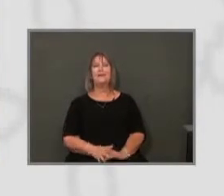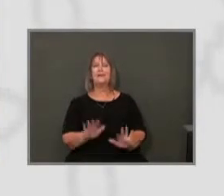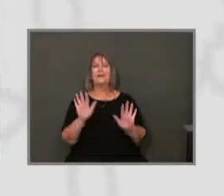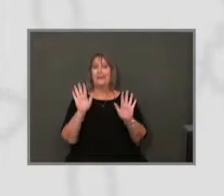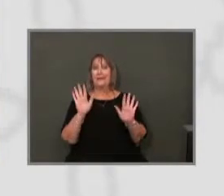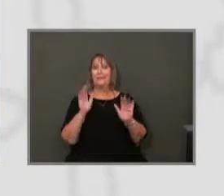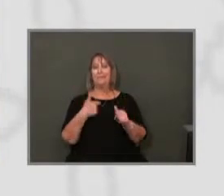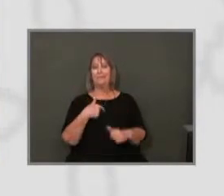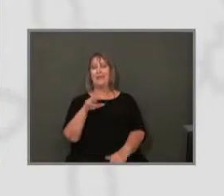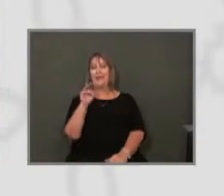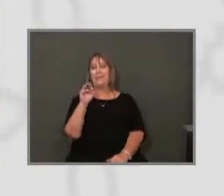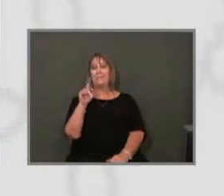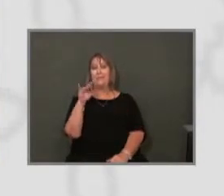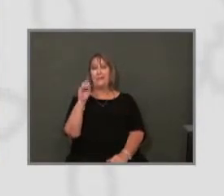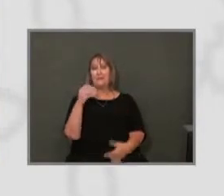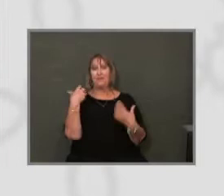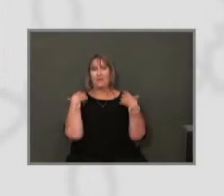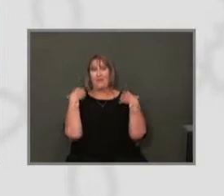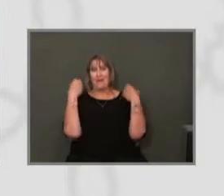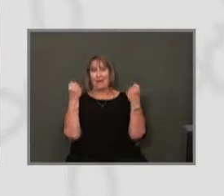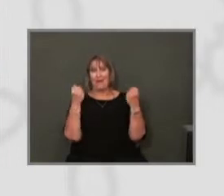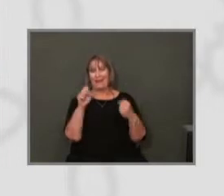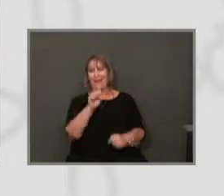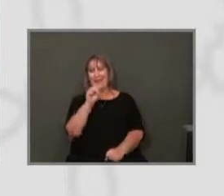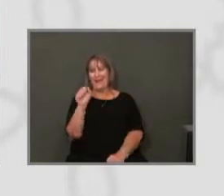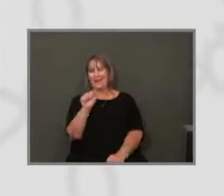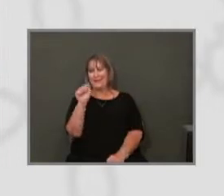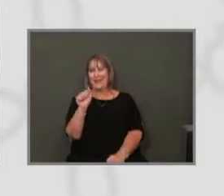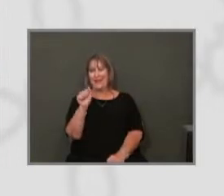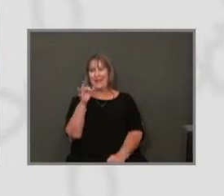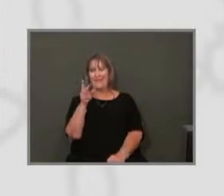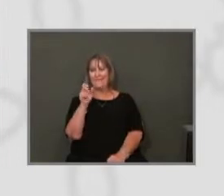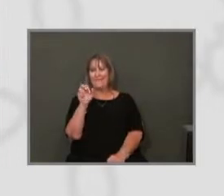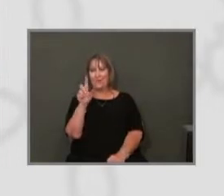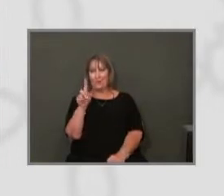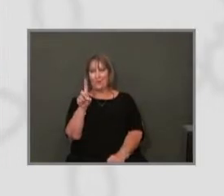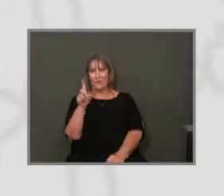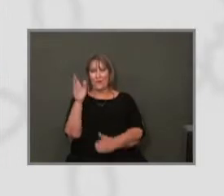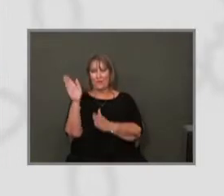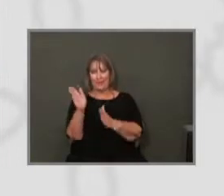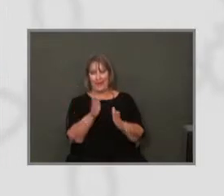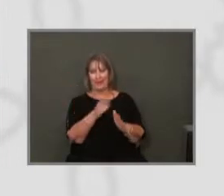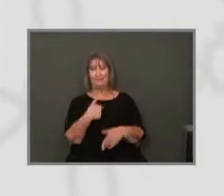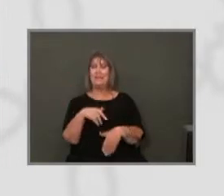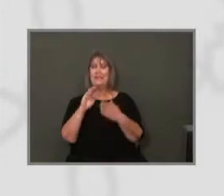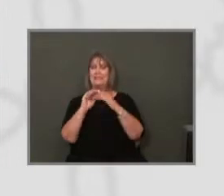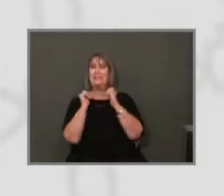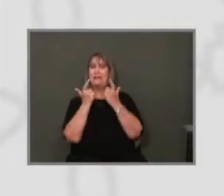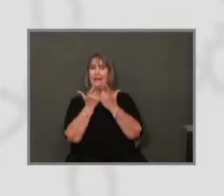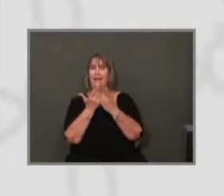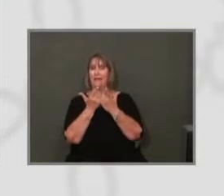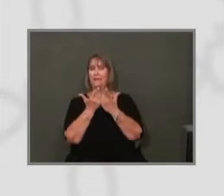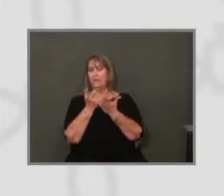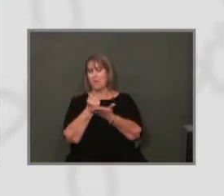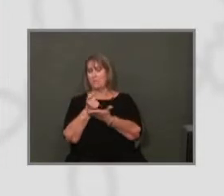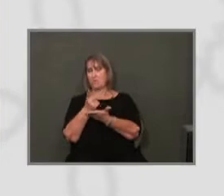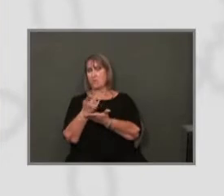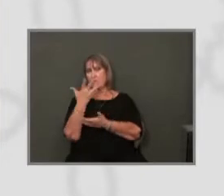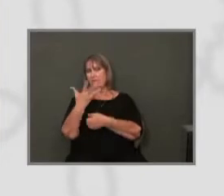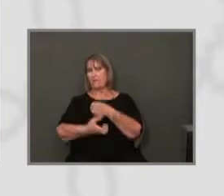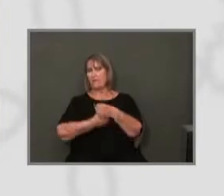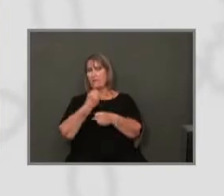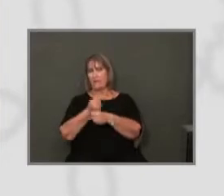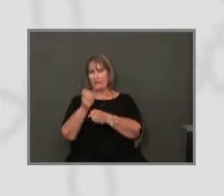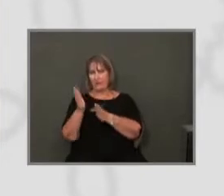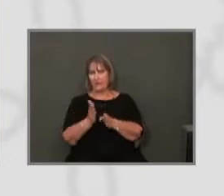So Metro Health, our SA Ford plan, and the council approved this 5-year plan. This is not COVID related. This is all things